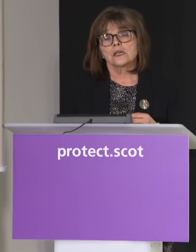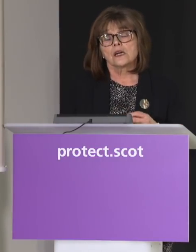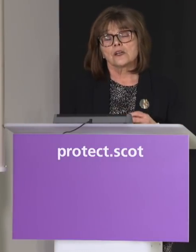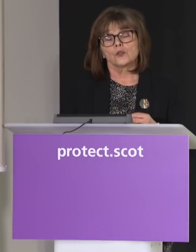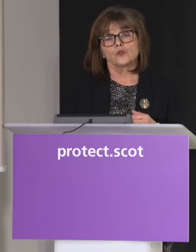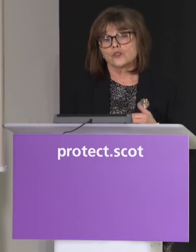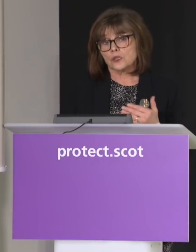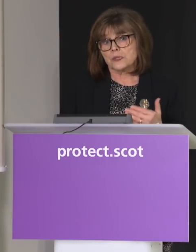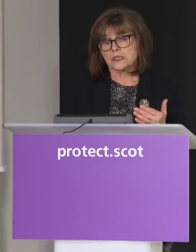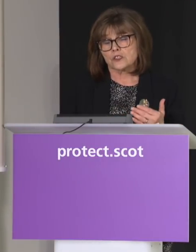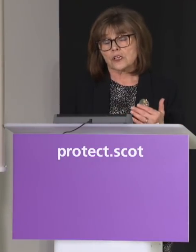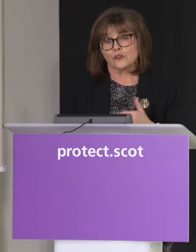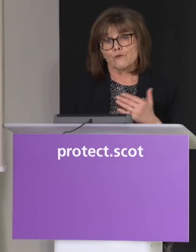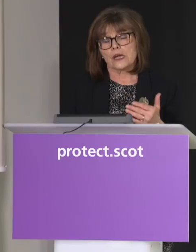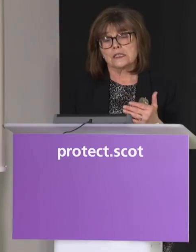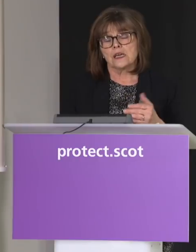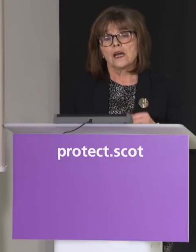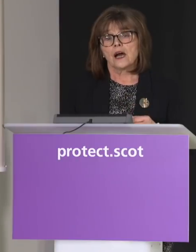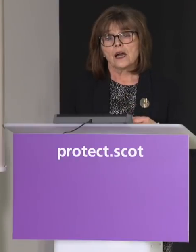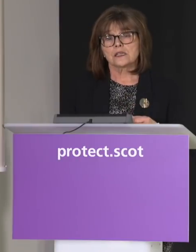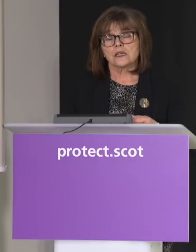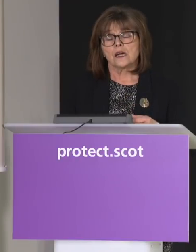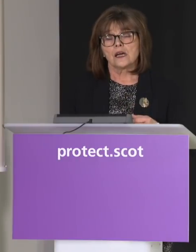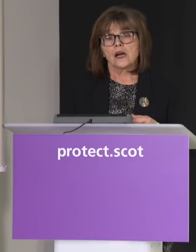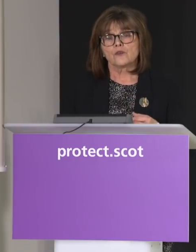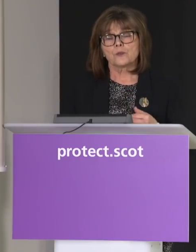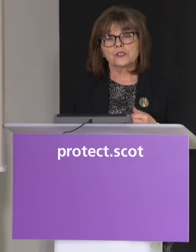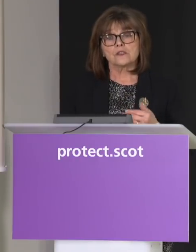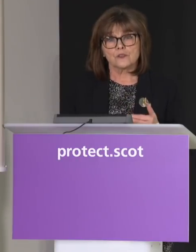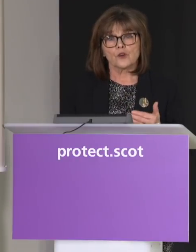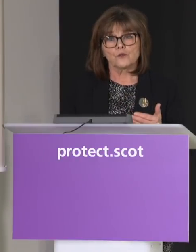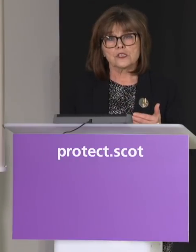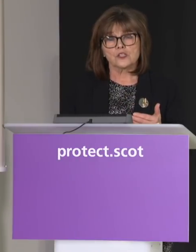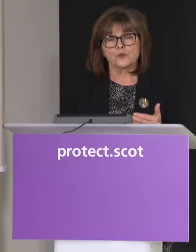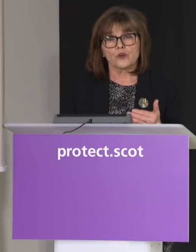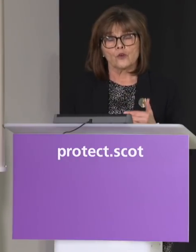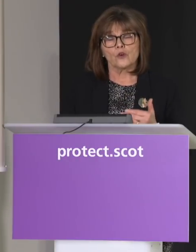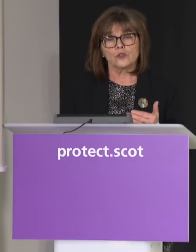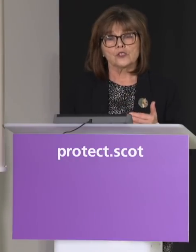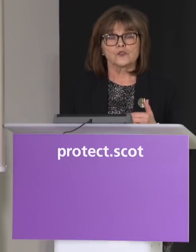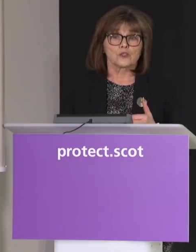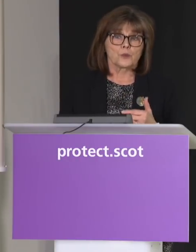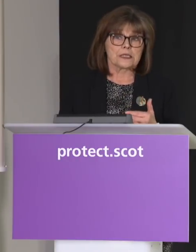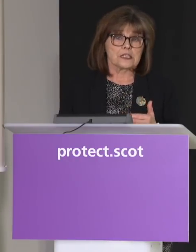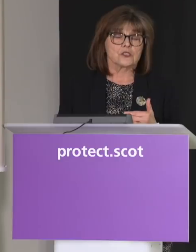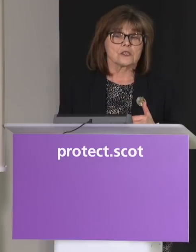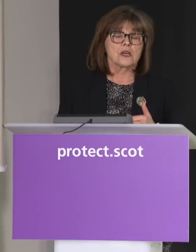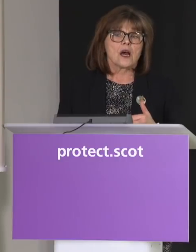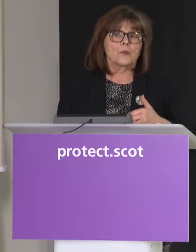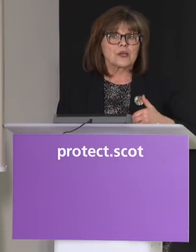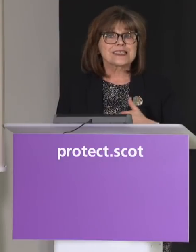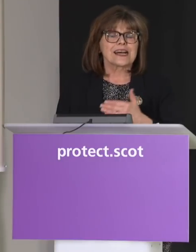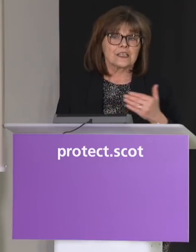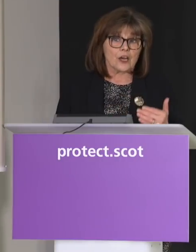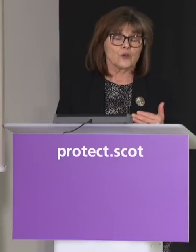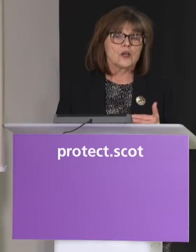attend the local GP surgery. And on Friday, I had a really productive conversation with the Royal College of General Practitioners